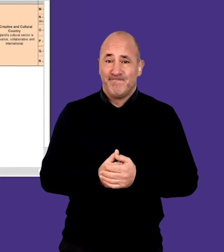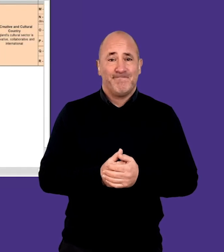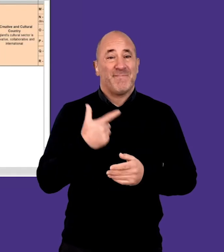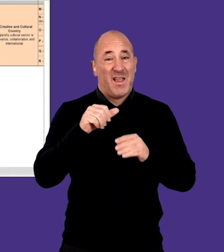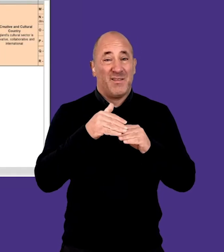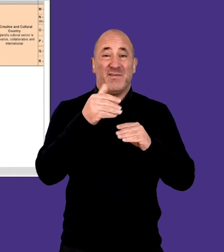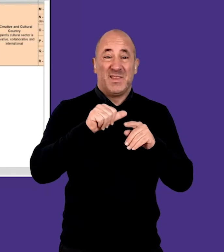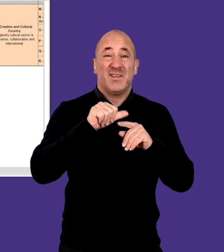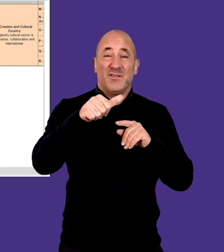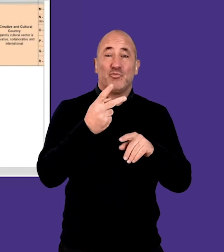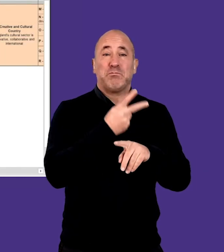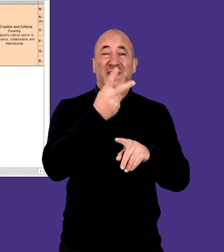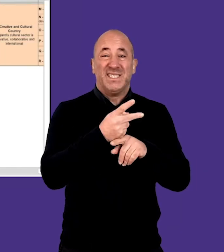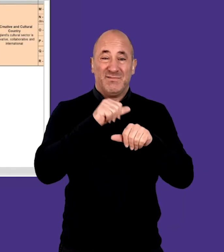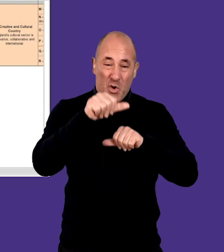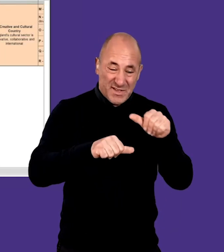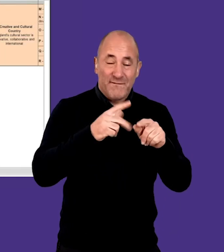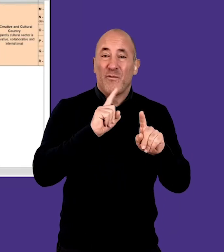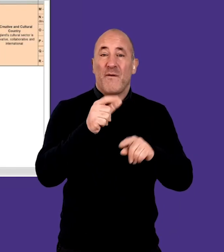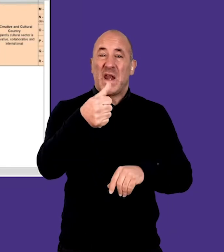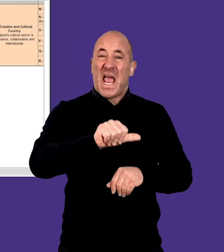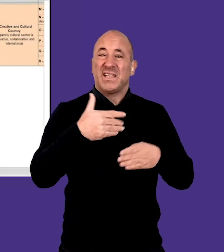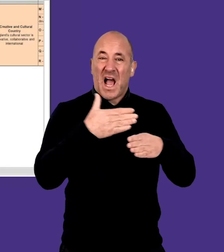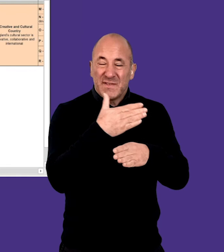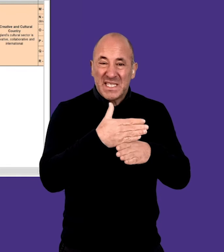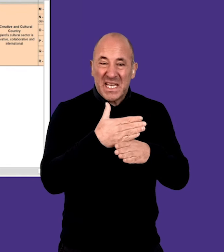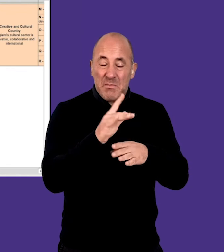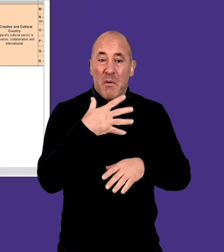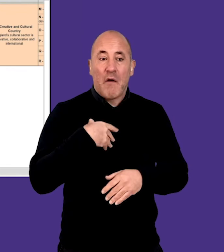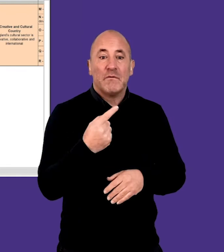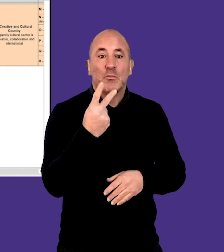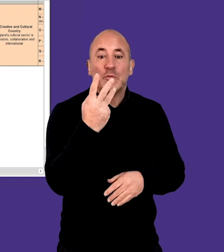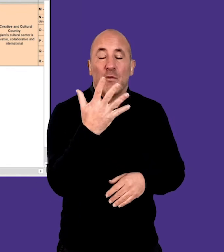And then you can move on to repeat the process to add your next activity, if you have one.